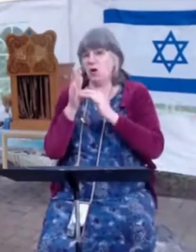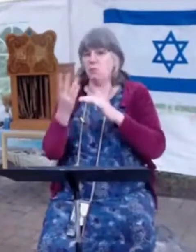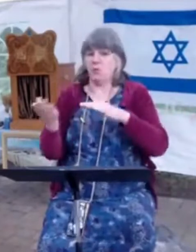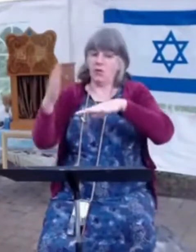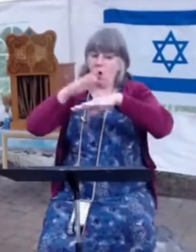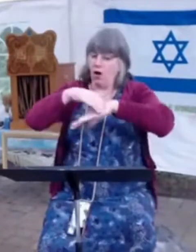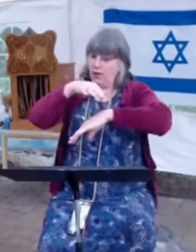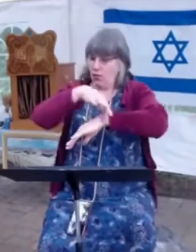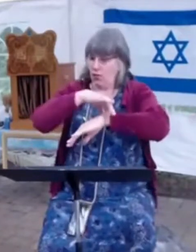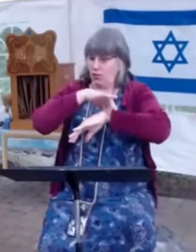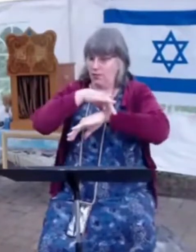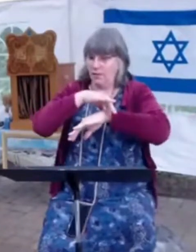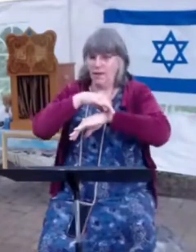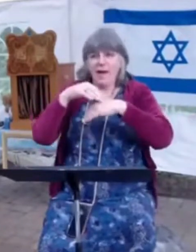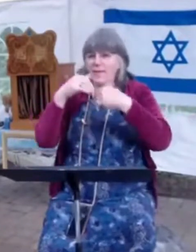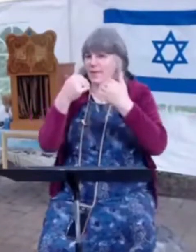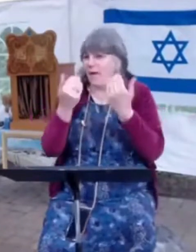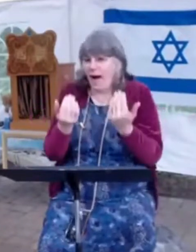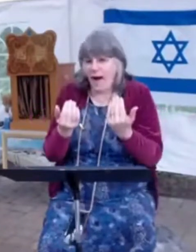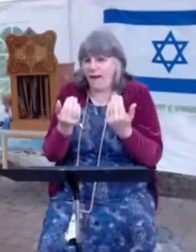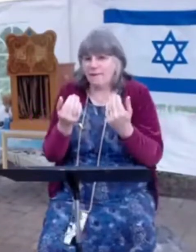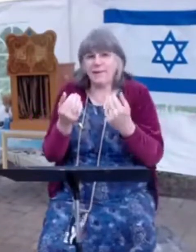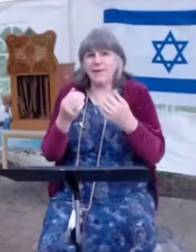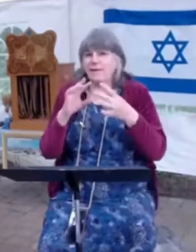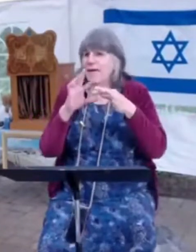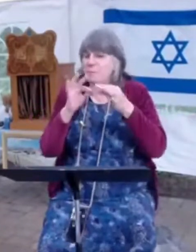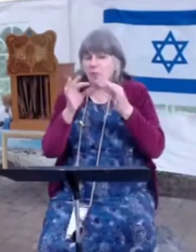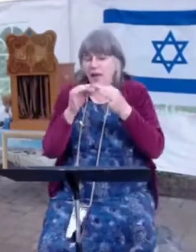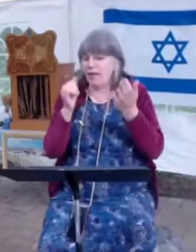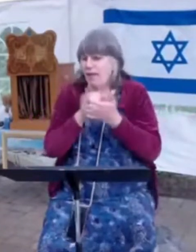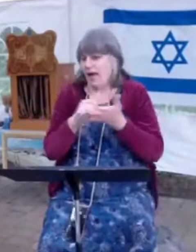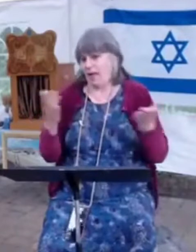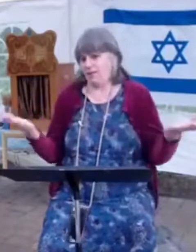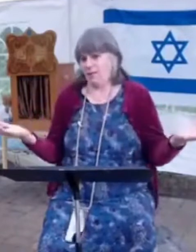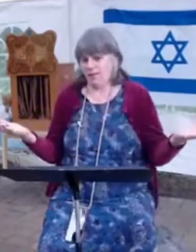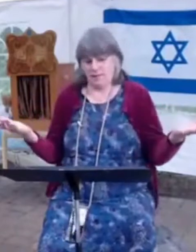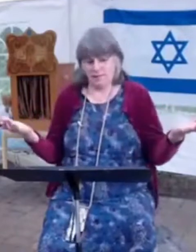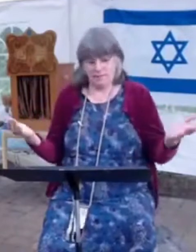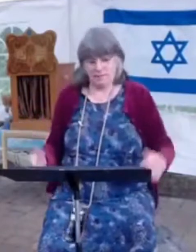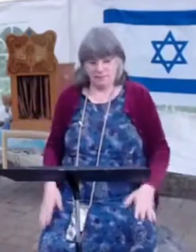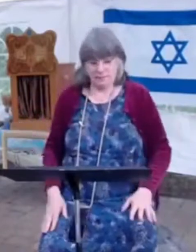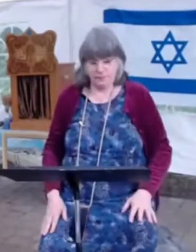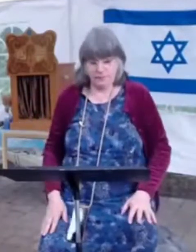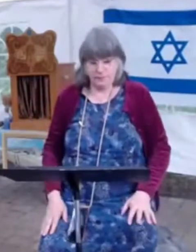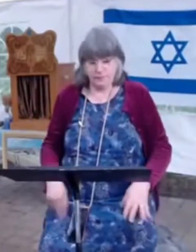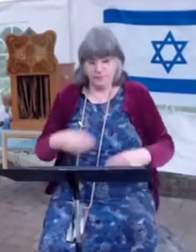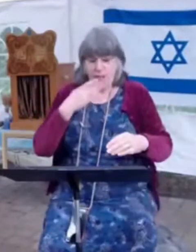long time ago, before the Jewish Messiah was ever manifested on earth.